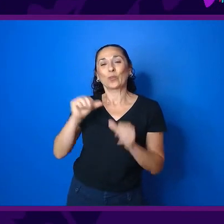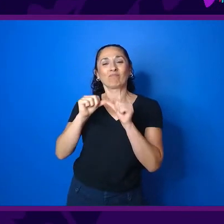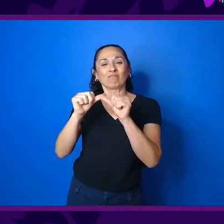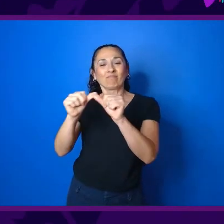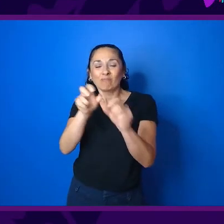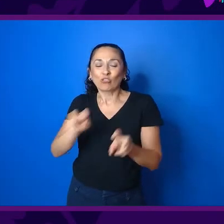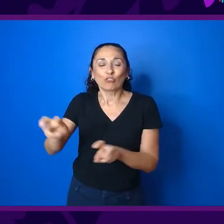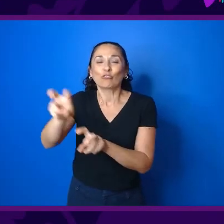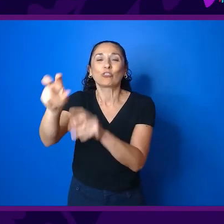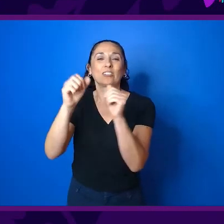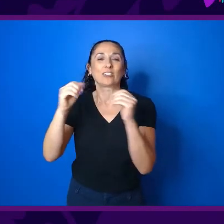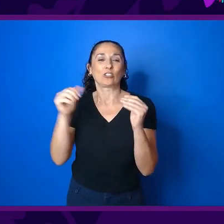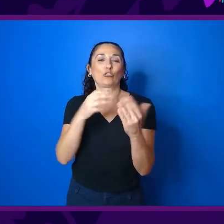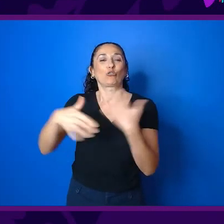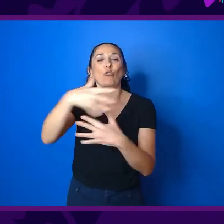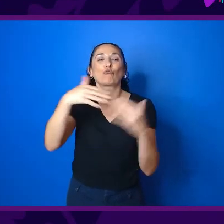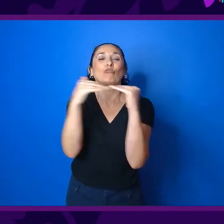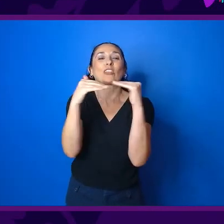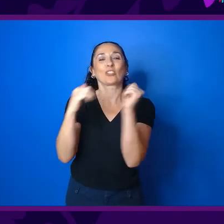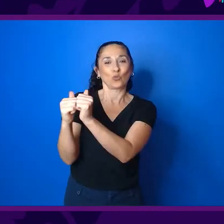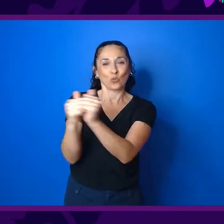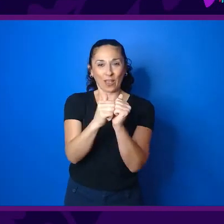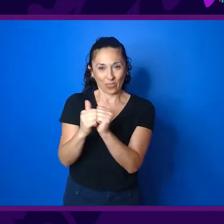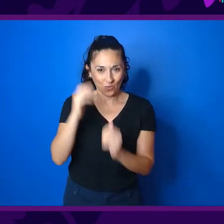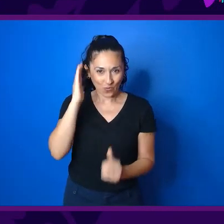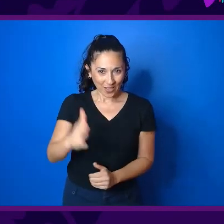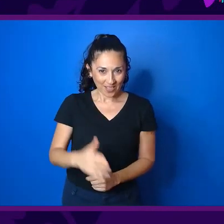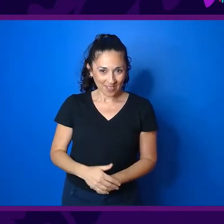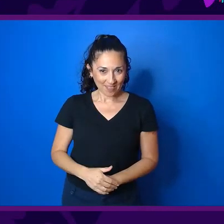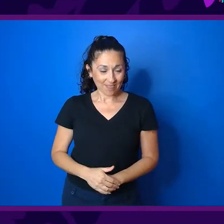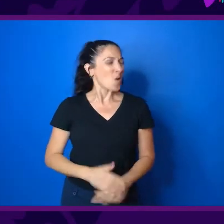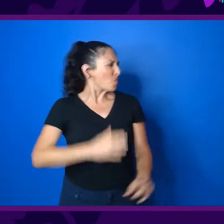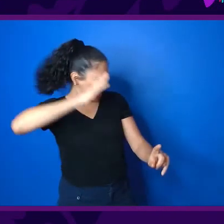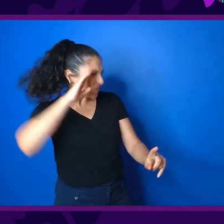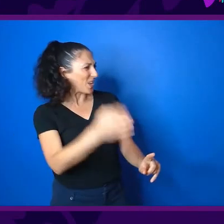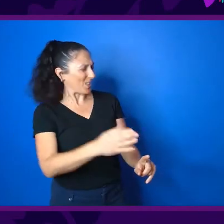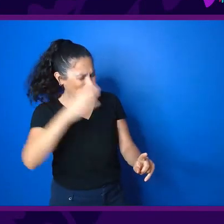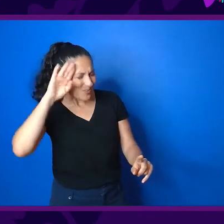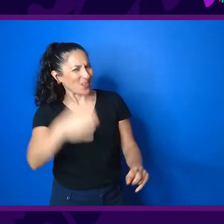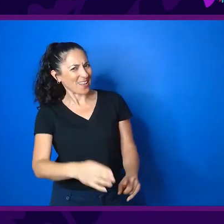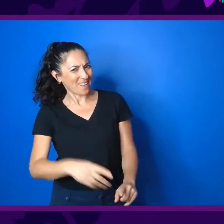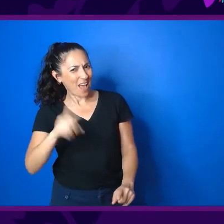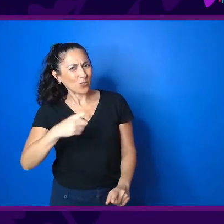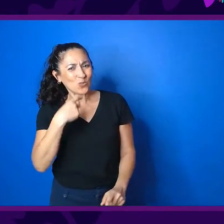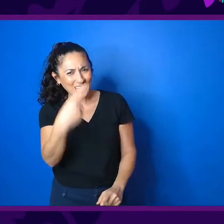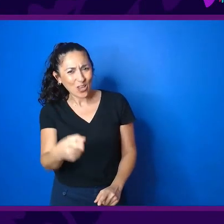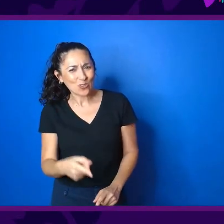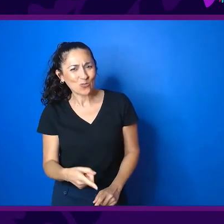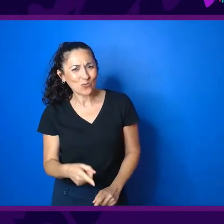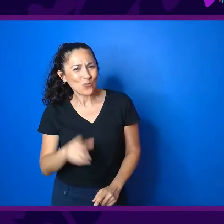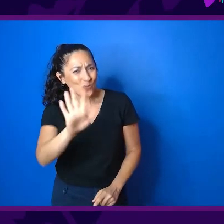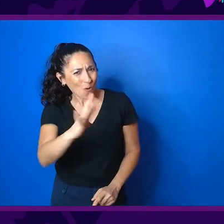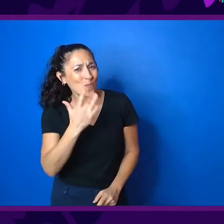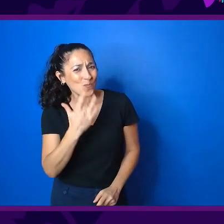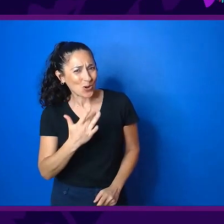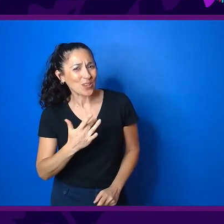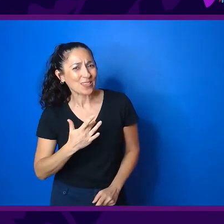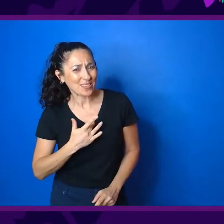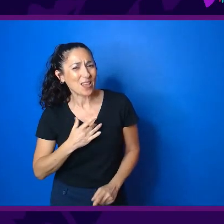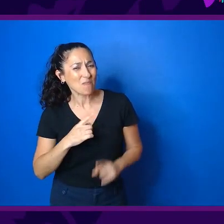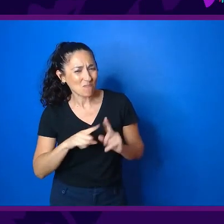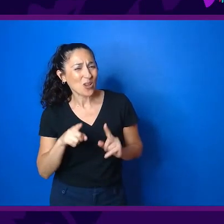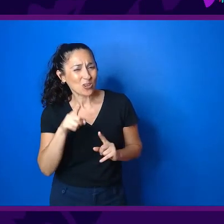together. We will. And I have to tell you, it's your birthday, but you remain the gift